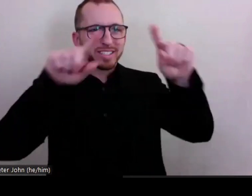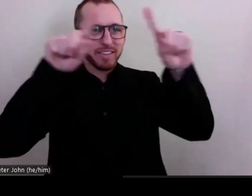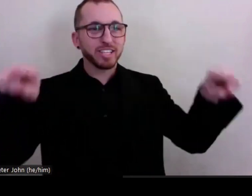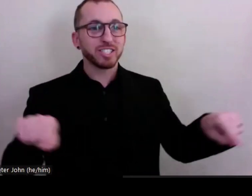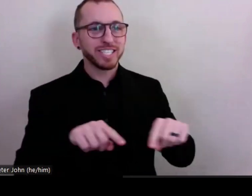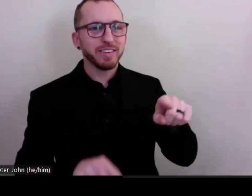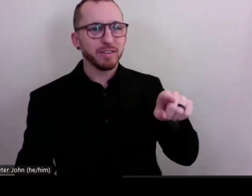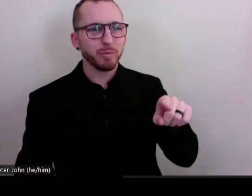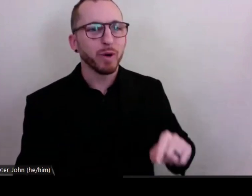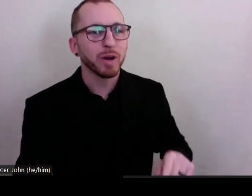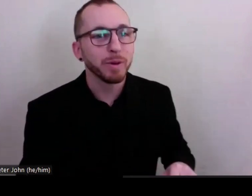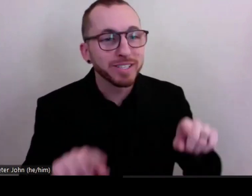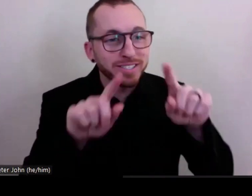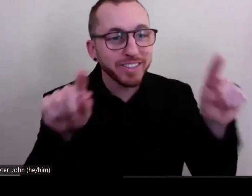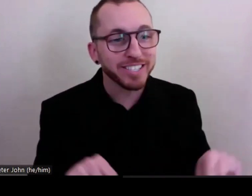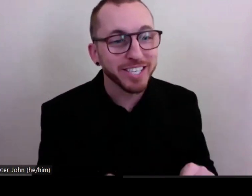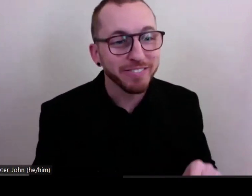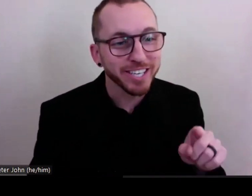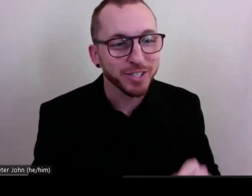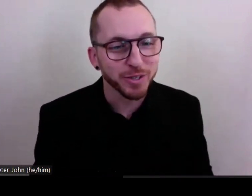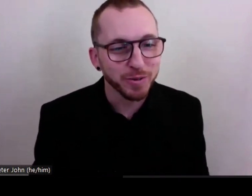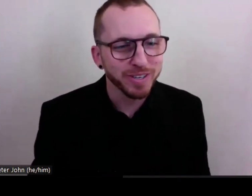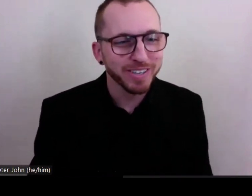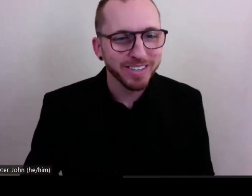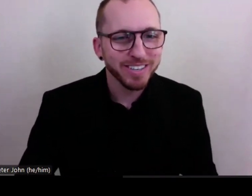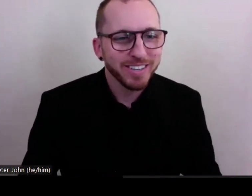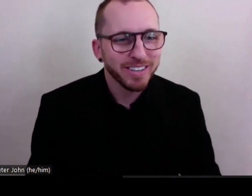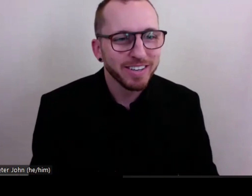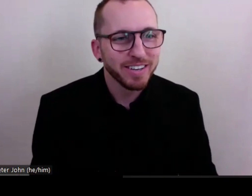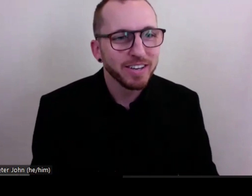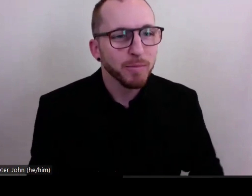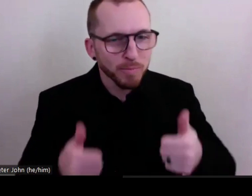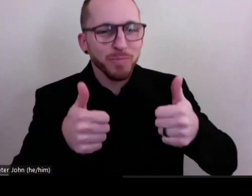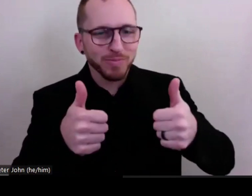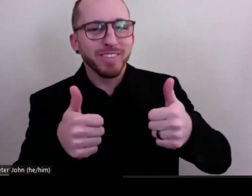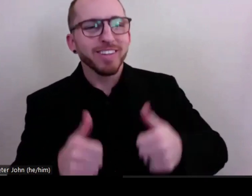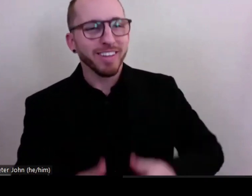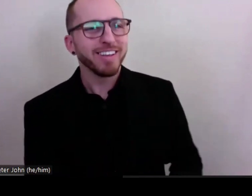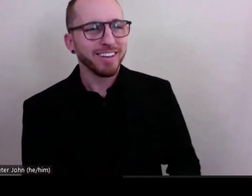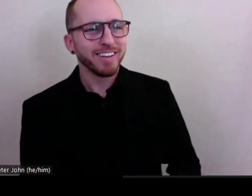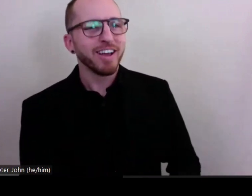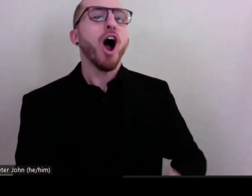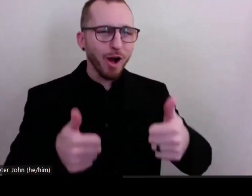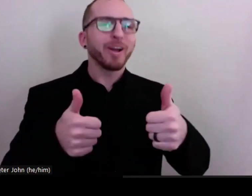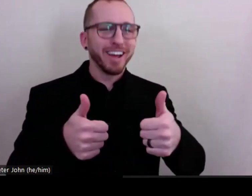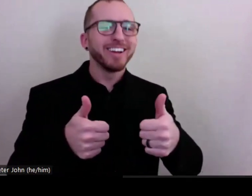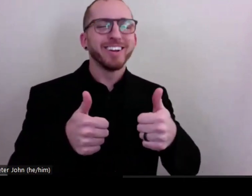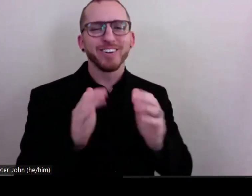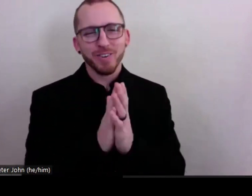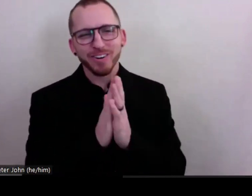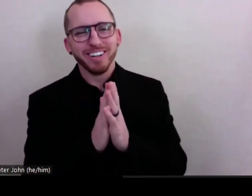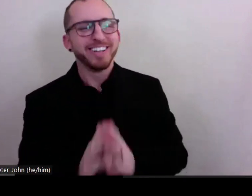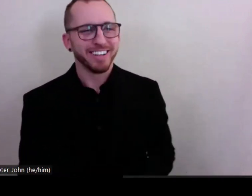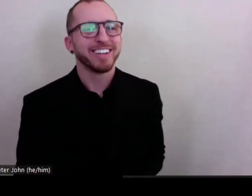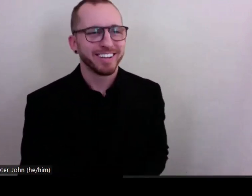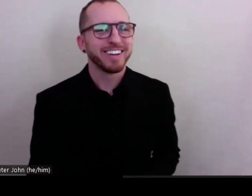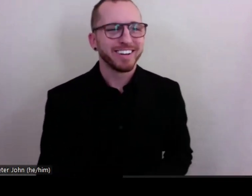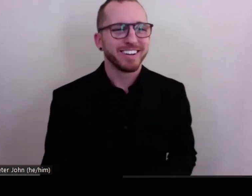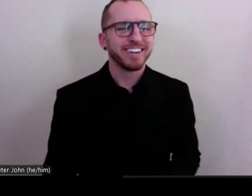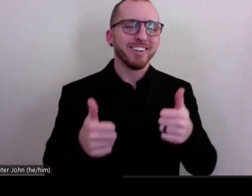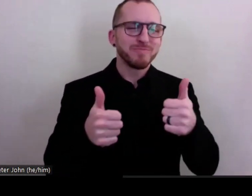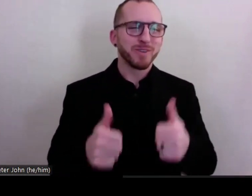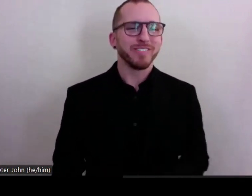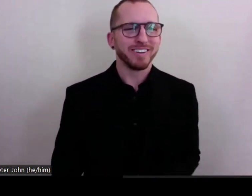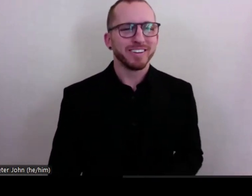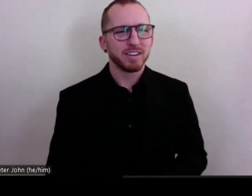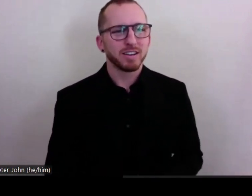we want to see we want to be able to see the TV too. yeah, that's what we're trying to figure out the best Okay. way to like get the speaker and the TV in